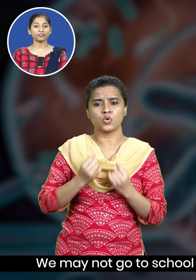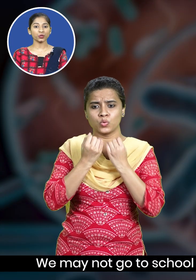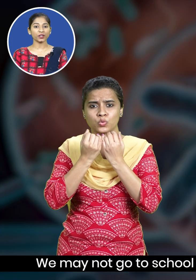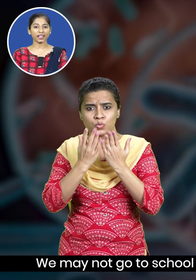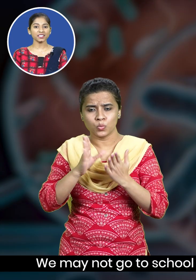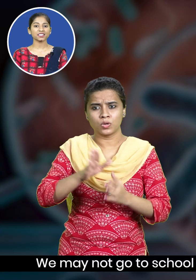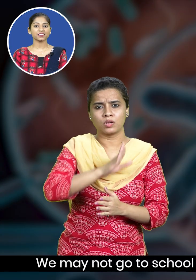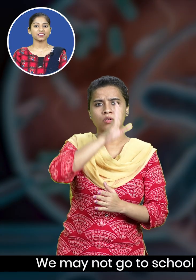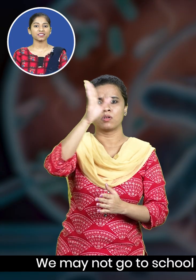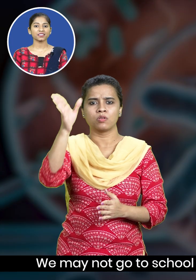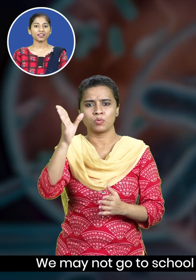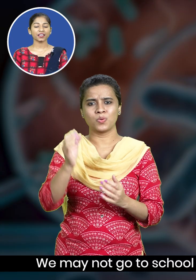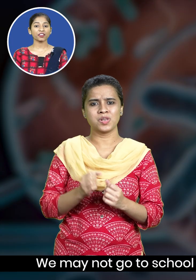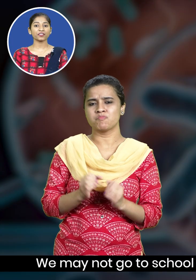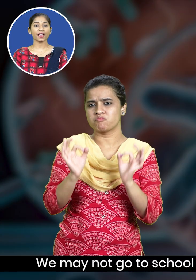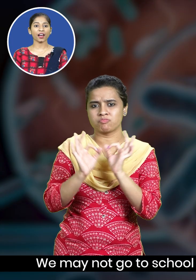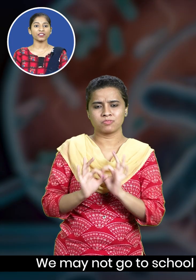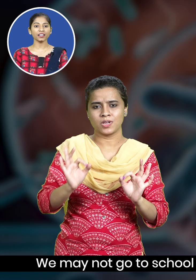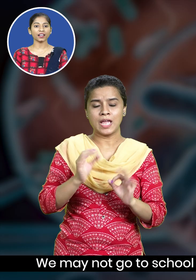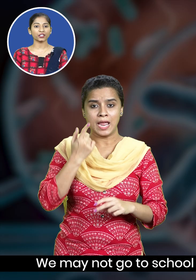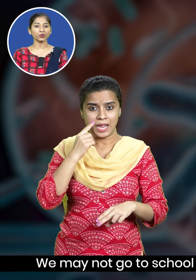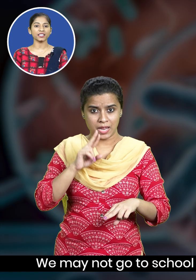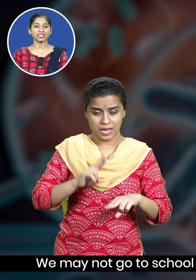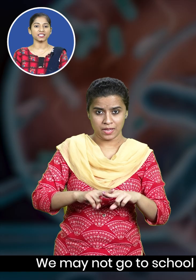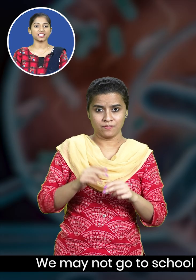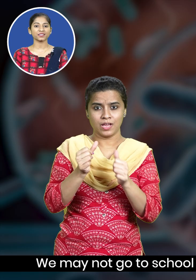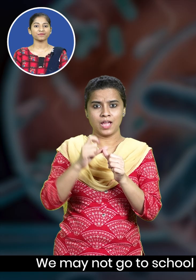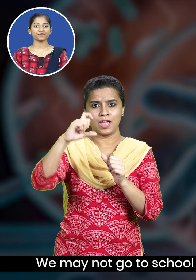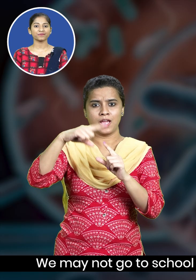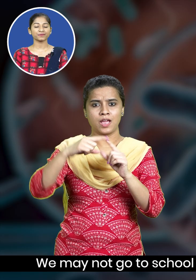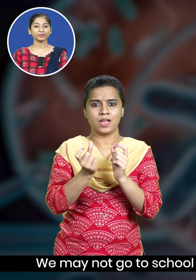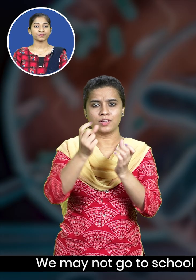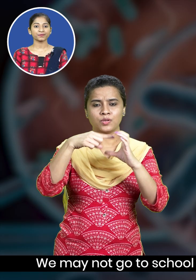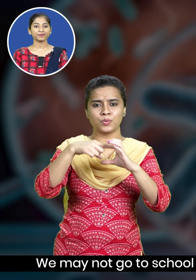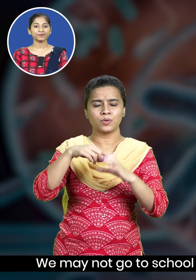for a few days if we have an acute disease.